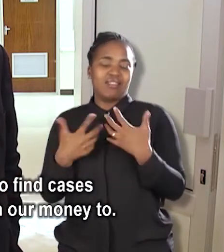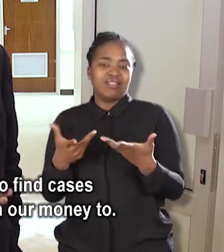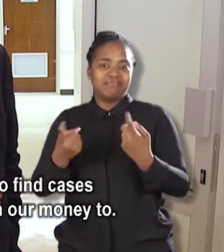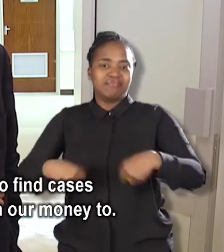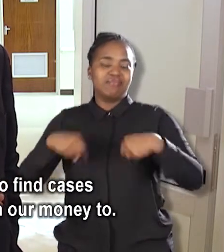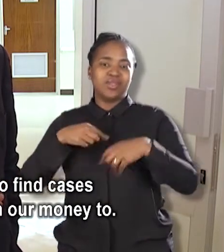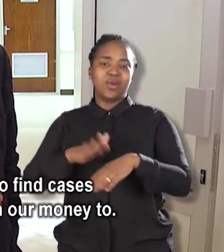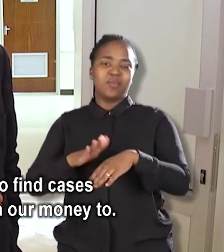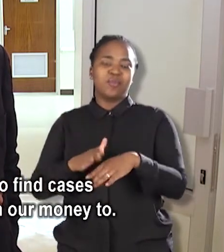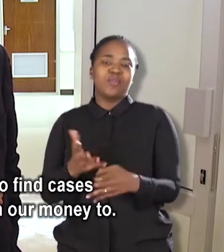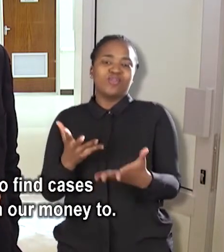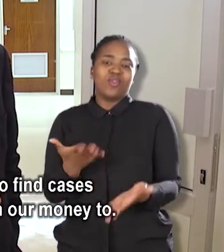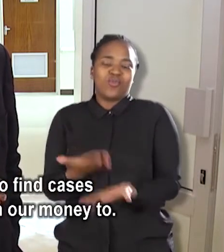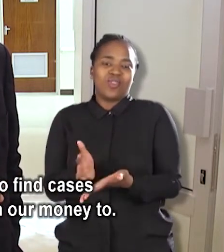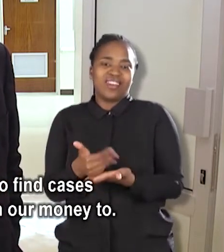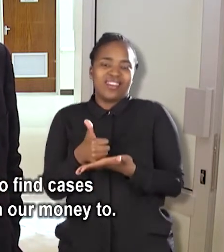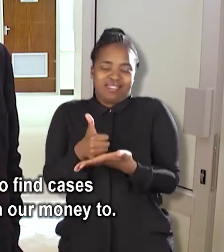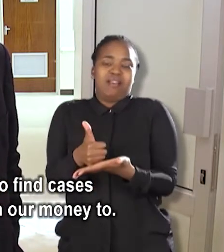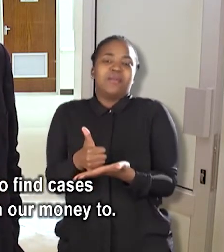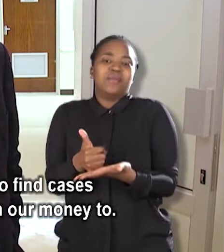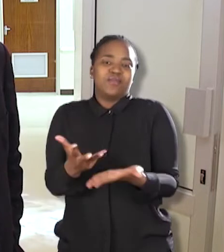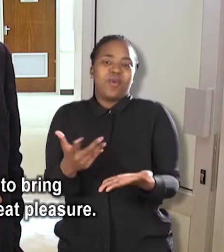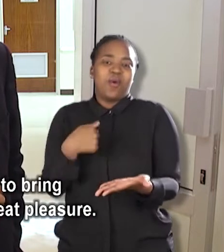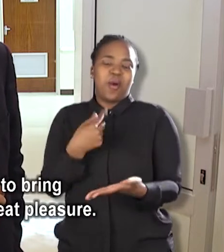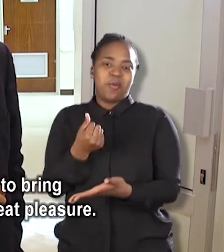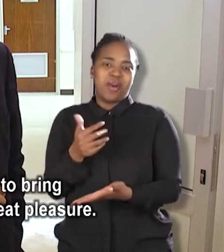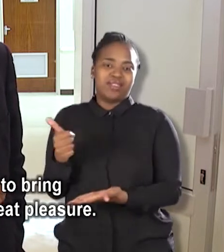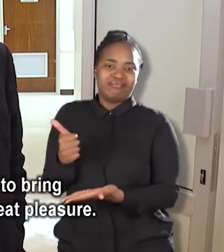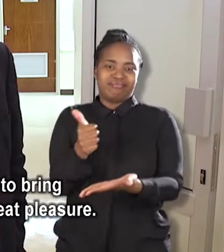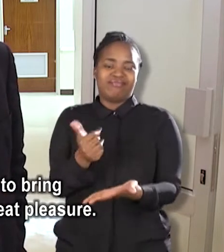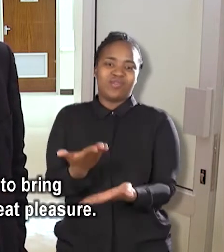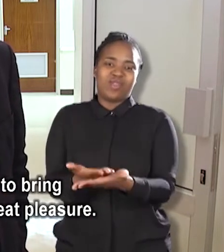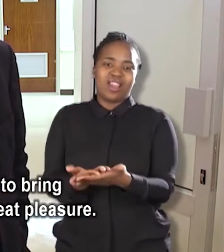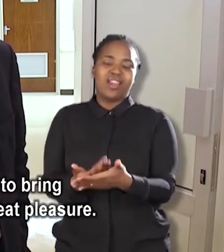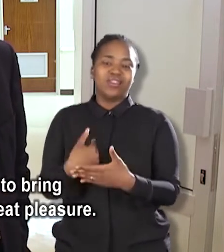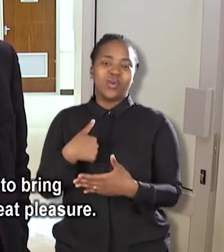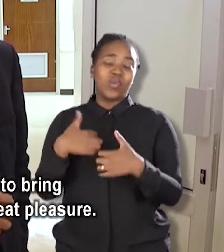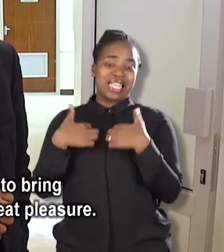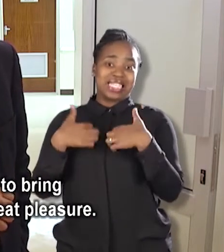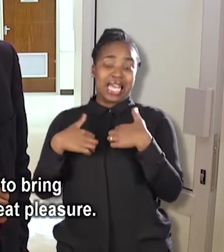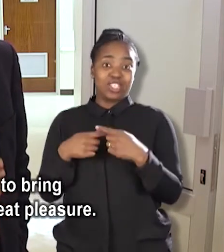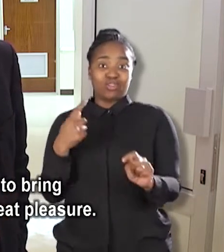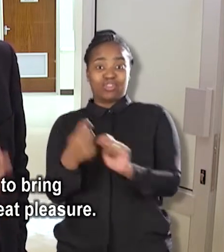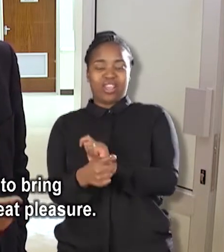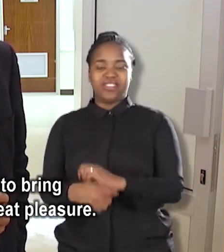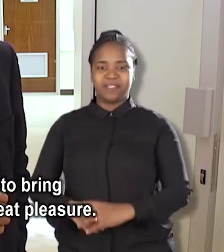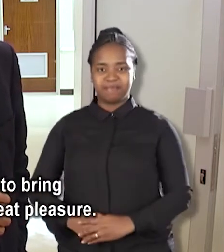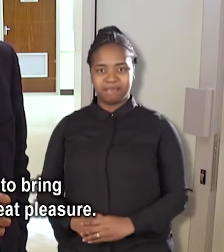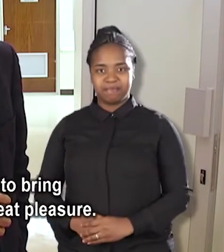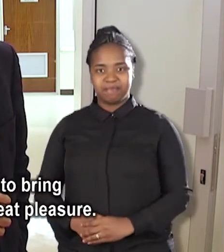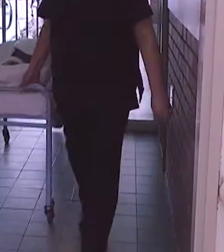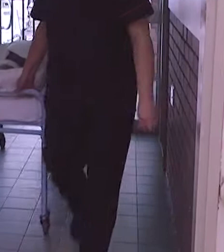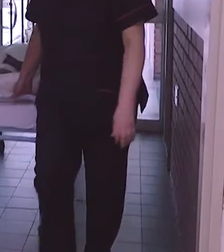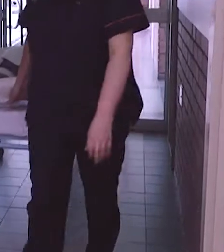more cases that we can attach our money to, and our ability to bring that change is for us a great